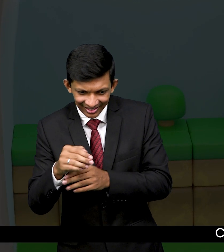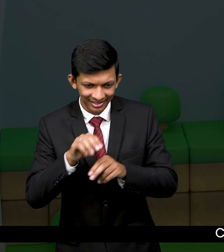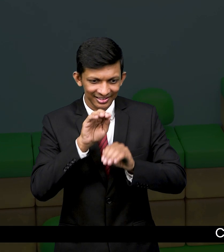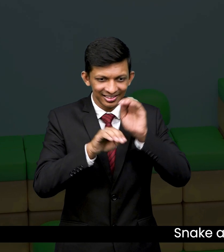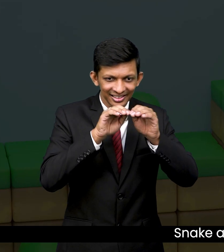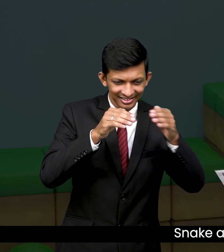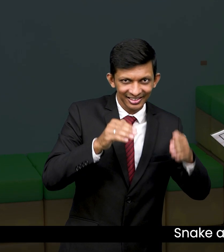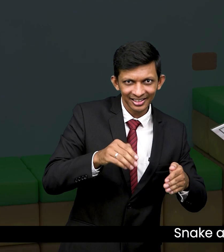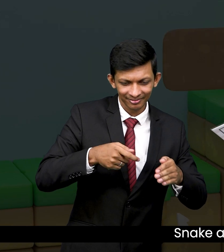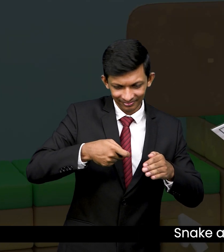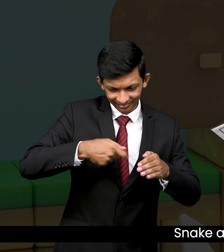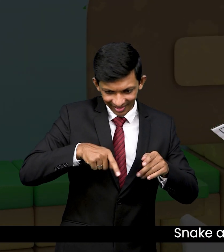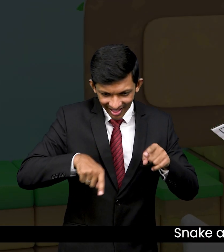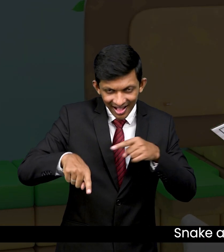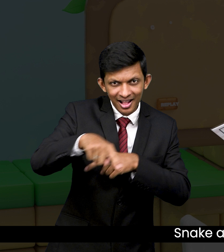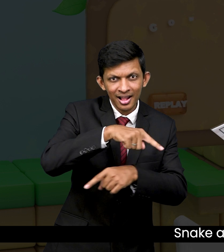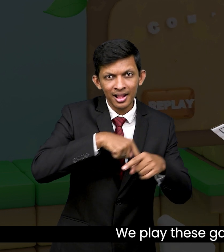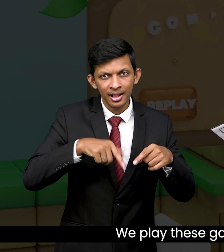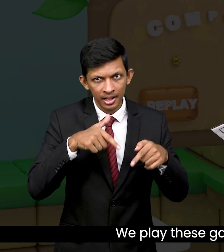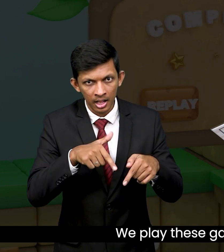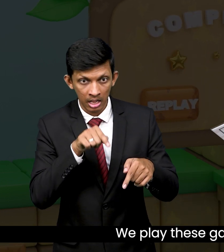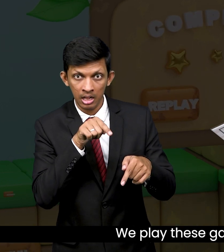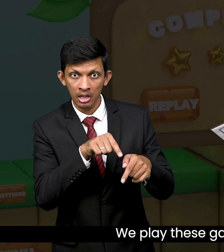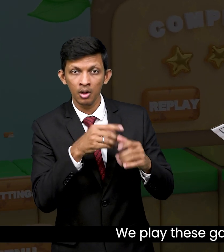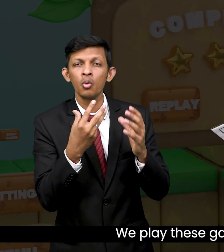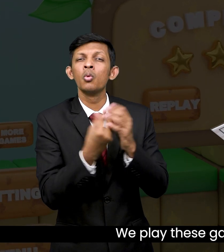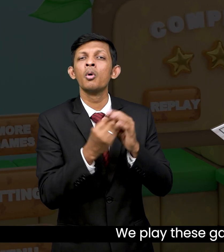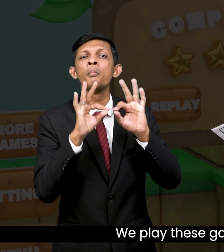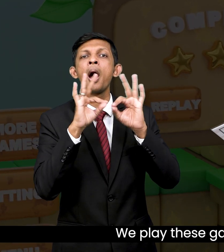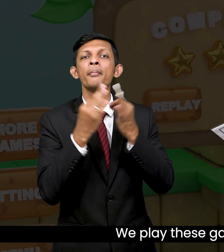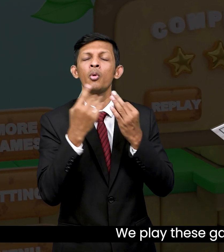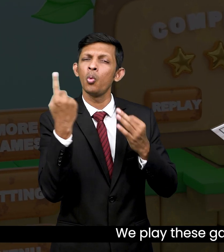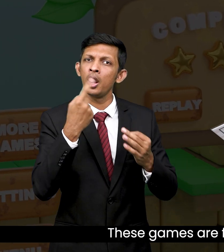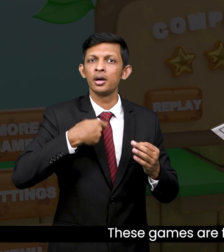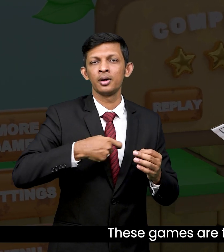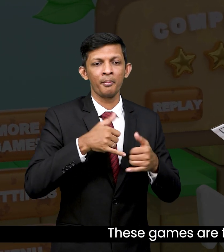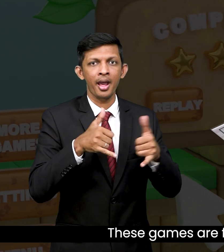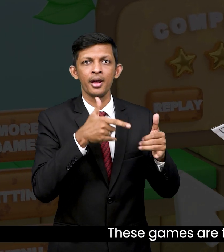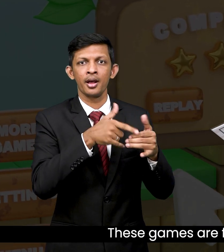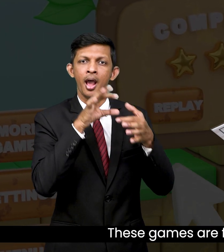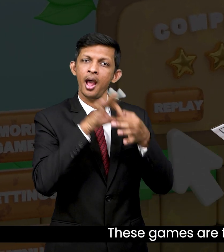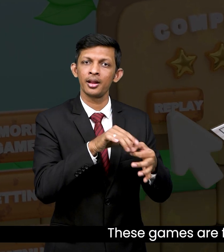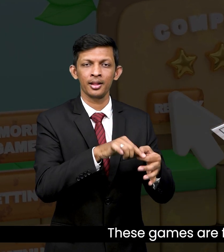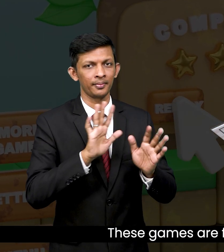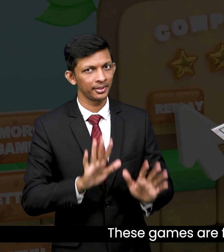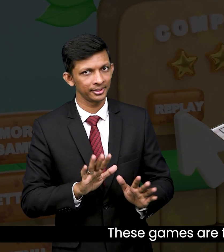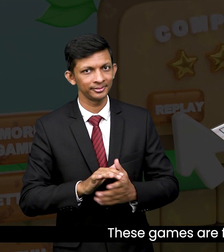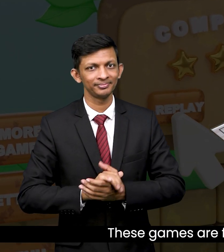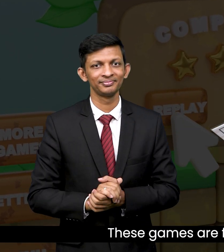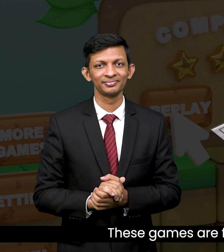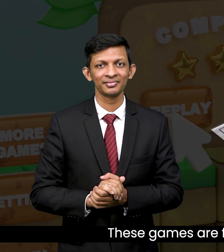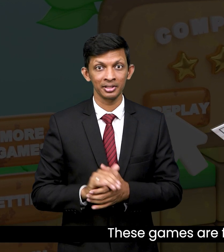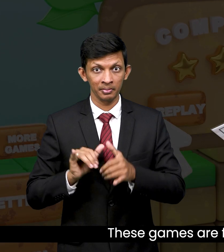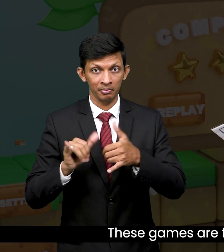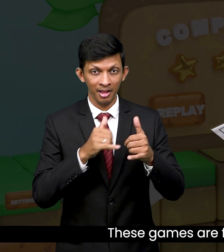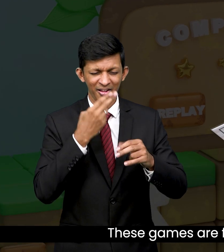chess, snake and ladders. We play these games with our family. These games are fun and safe